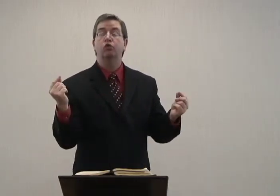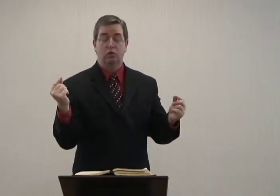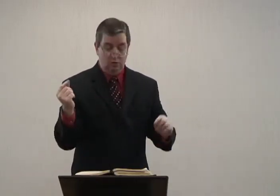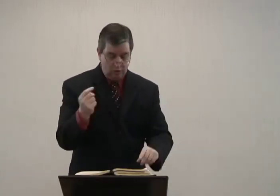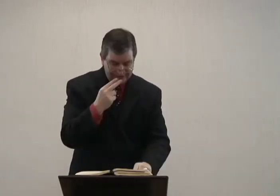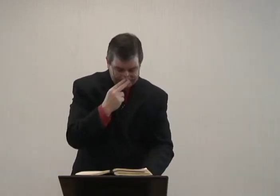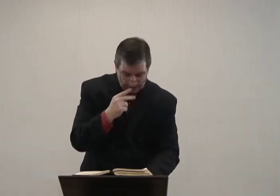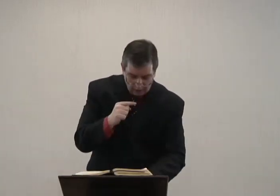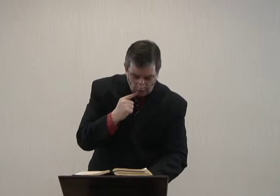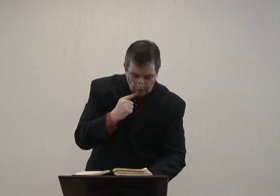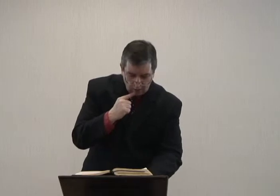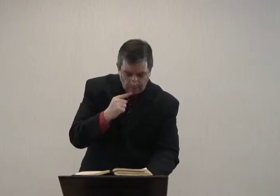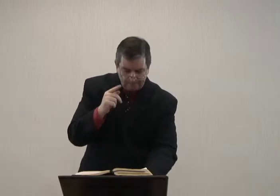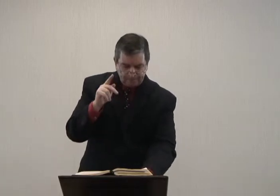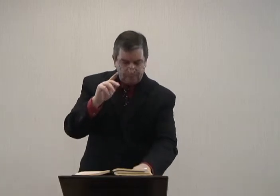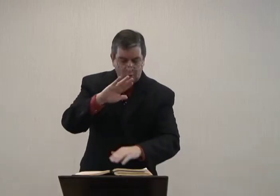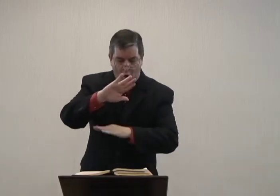So what they do?